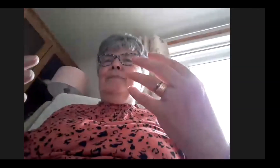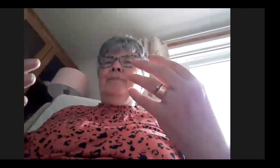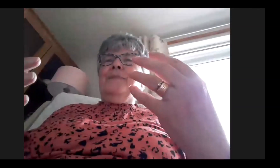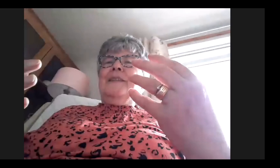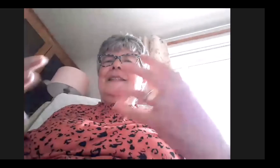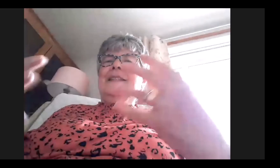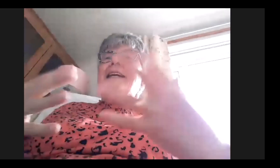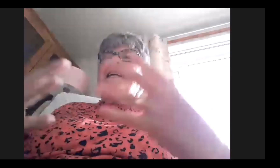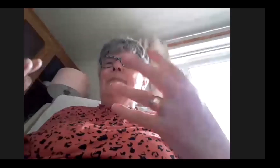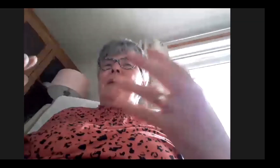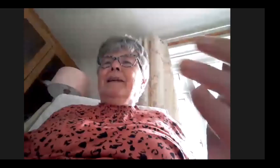the same.